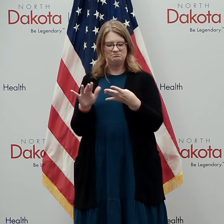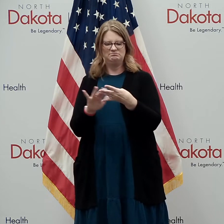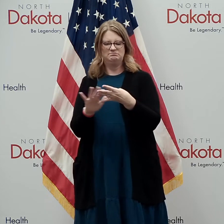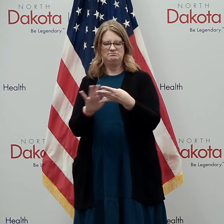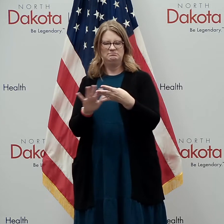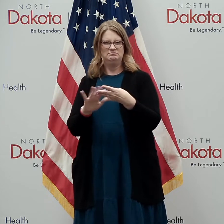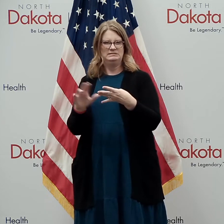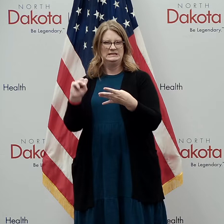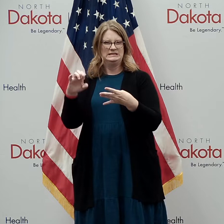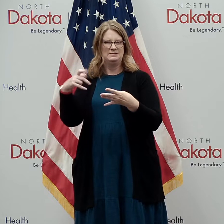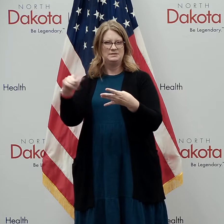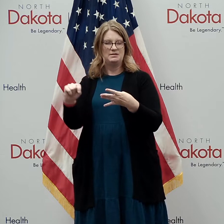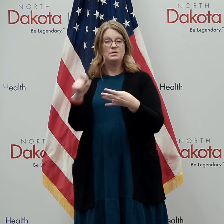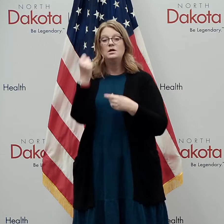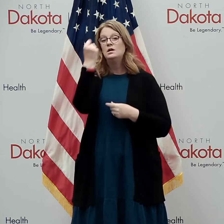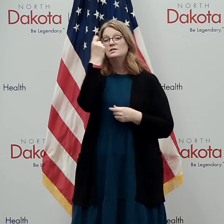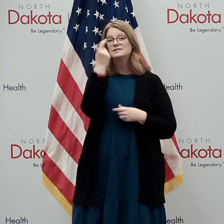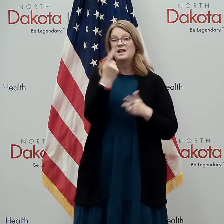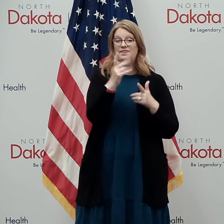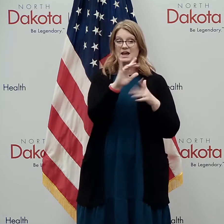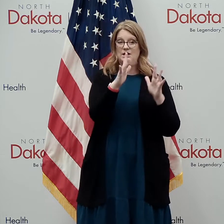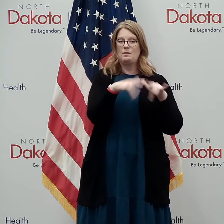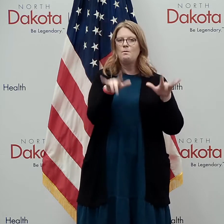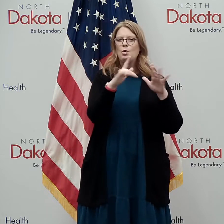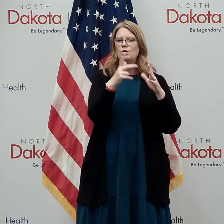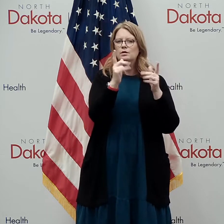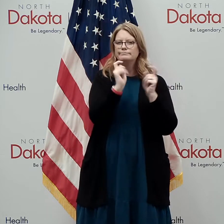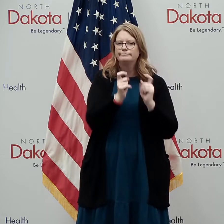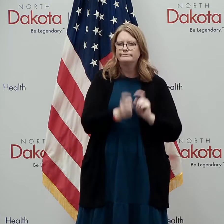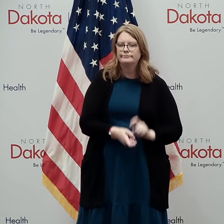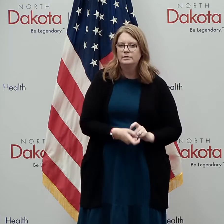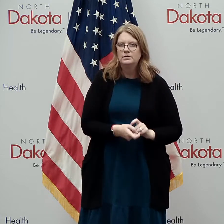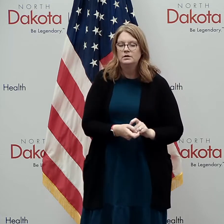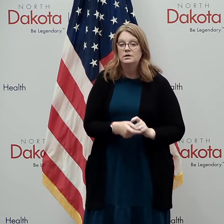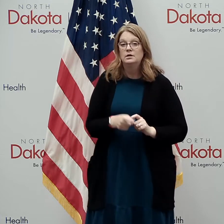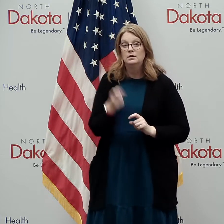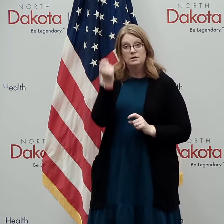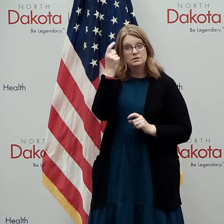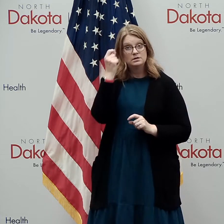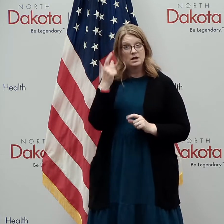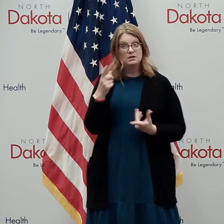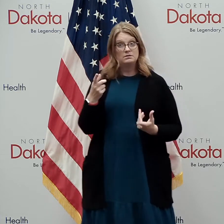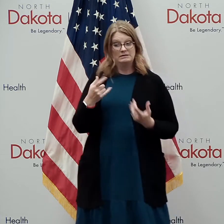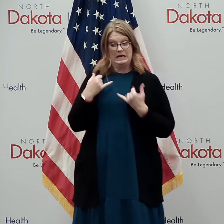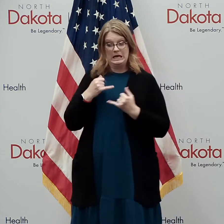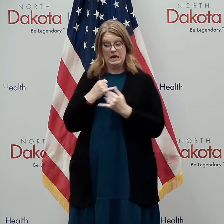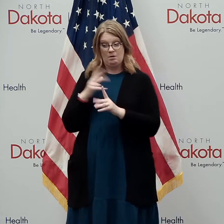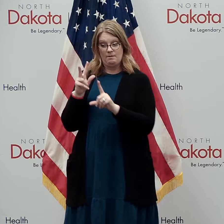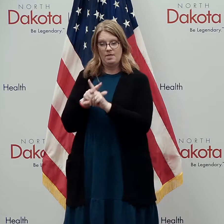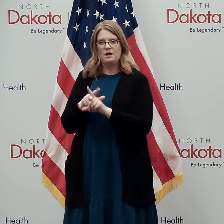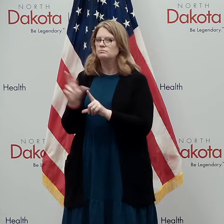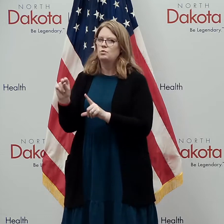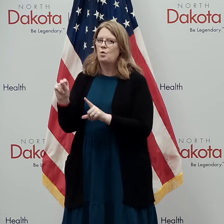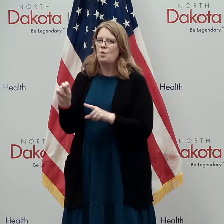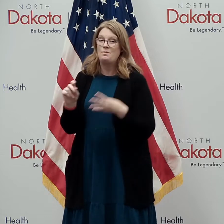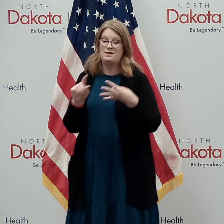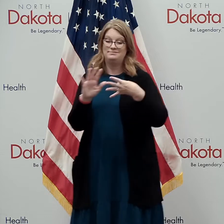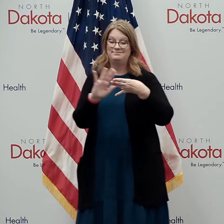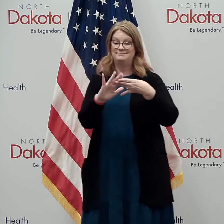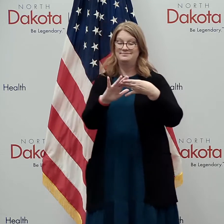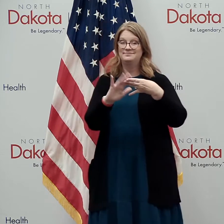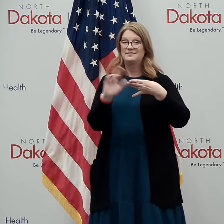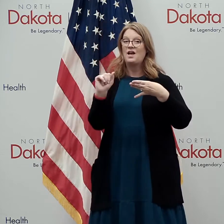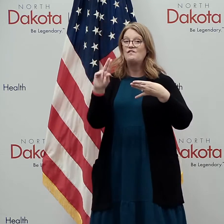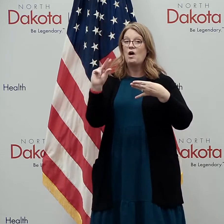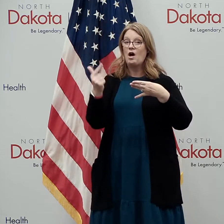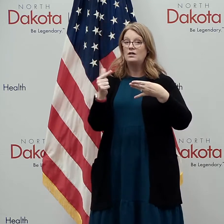make a number of computing changes. And again, they'd be going out to people that were already unemployed during the first 3 weeks in